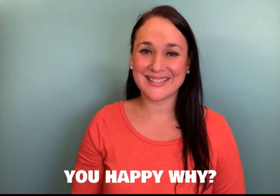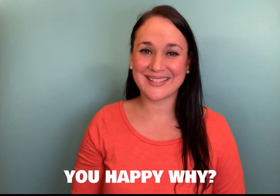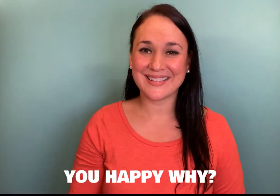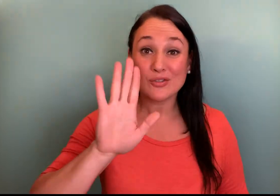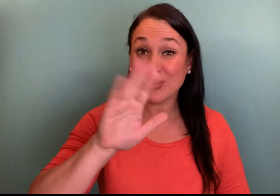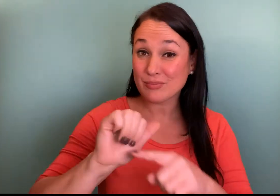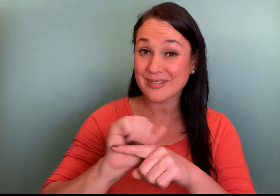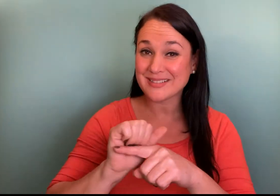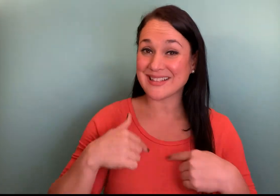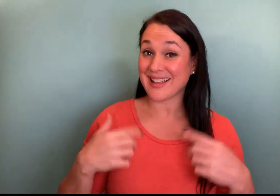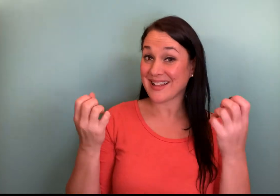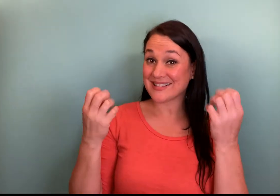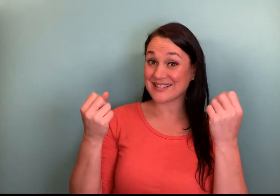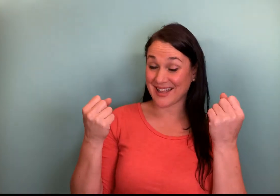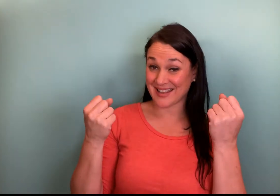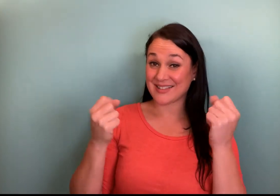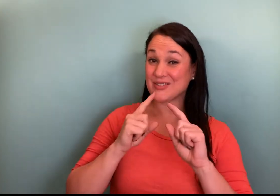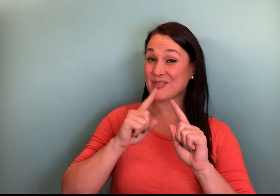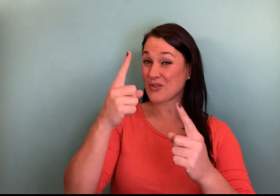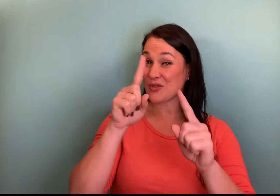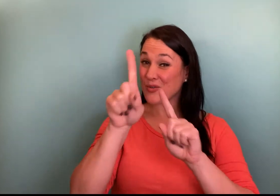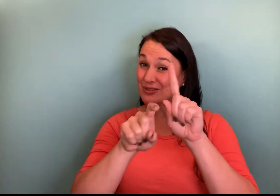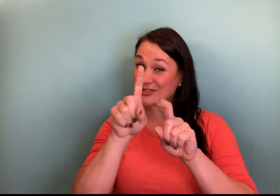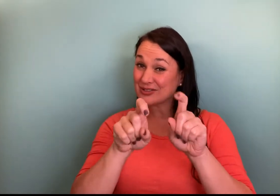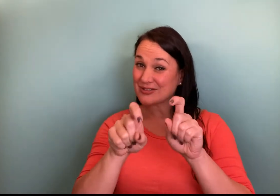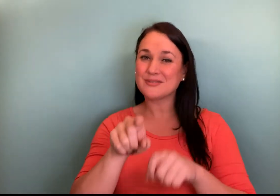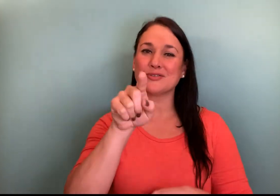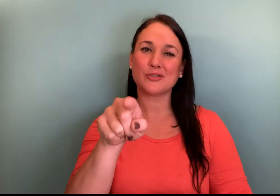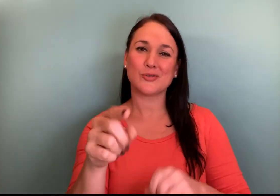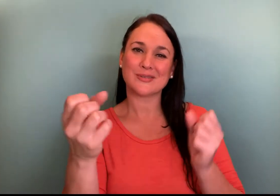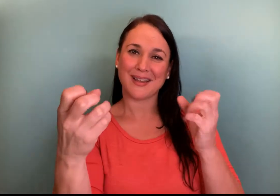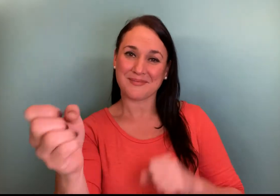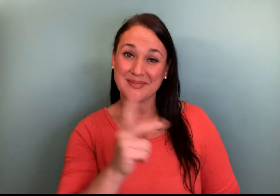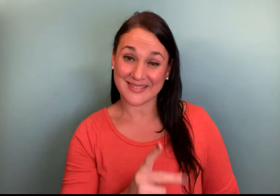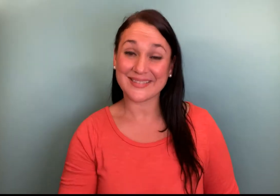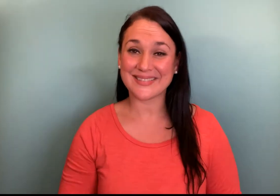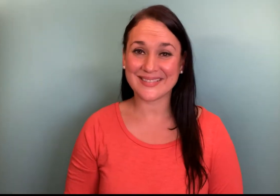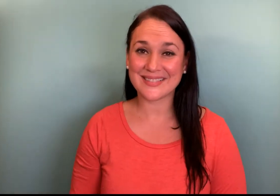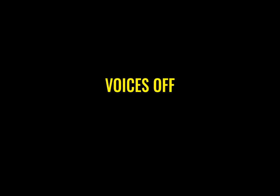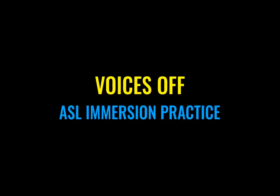Question. So your practice is, I'm going to sign a question, and you're going to sign and reply back.